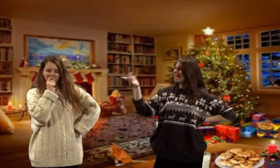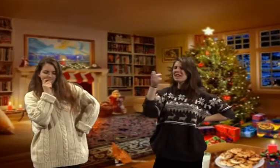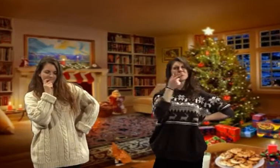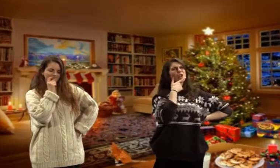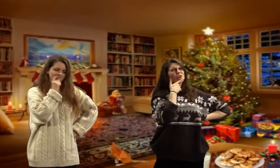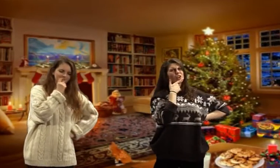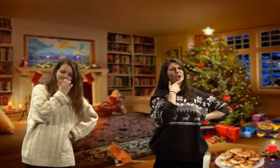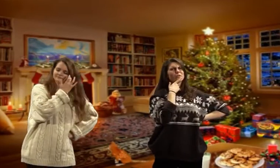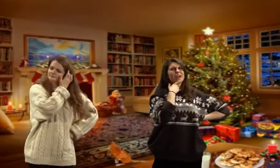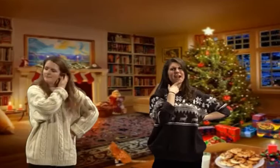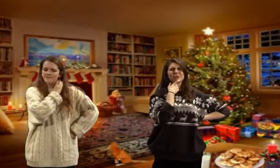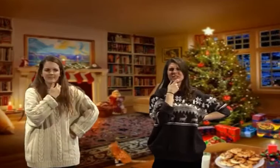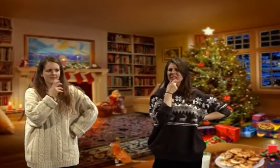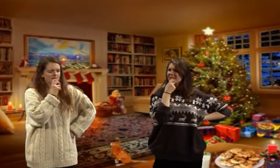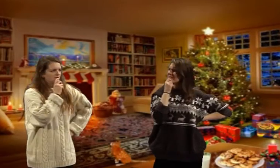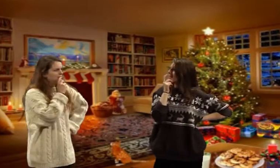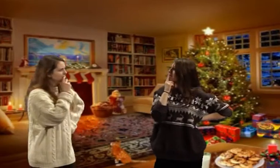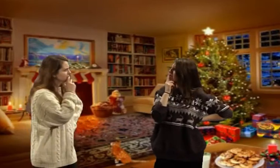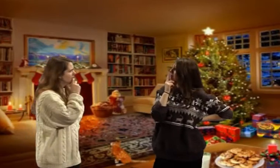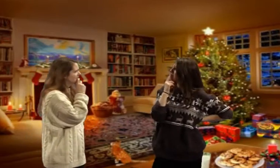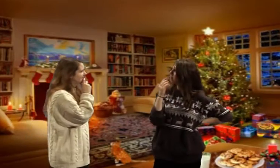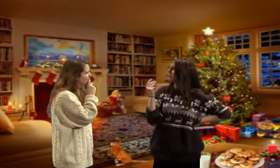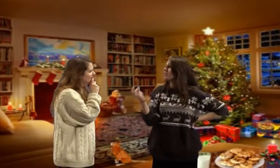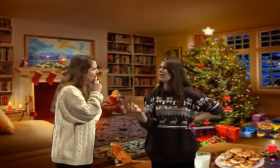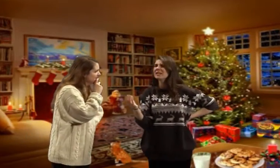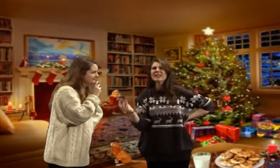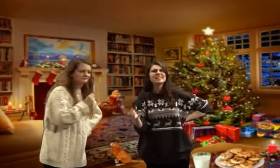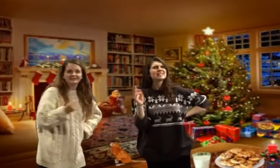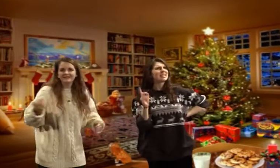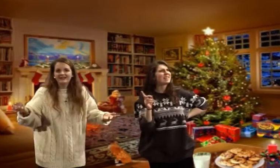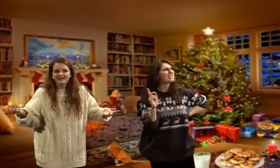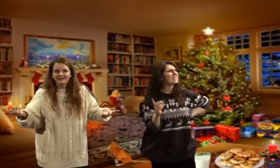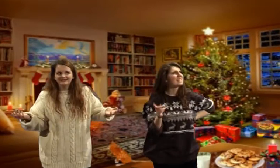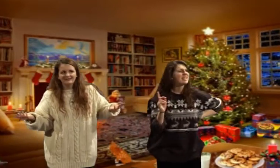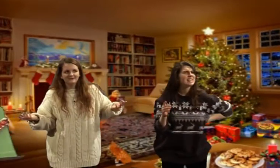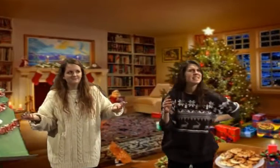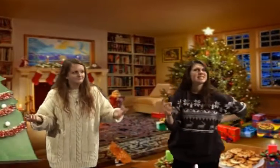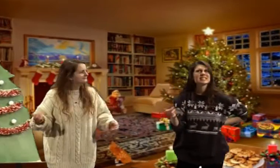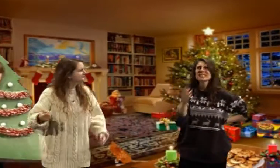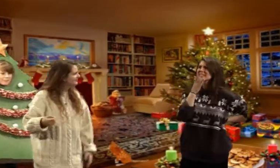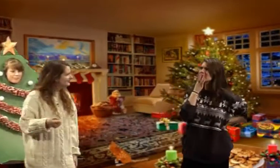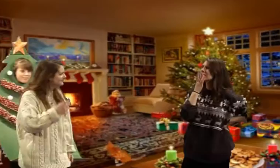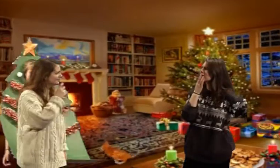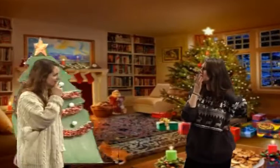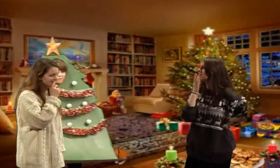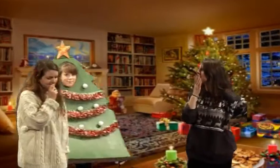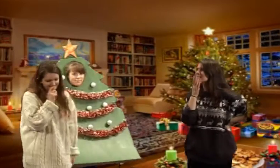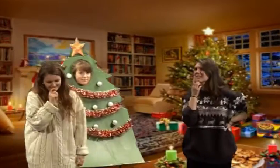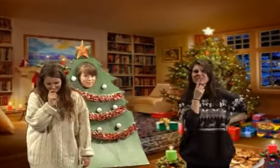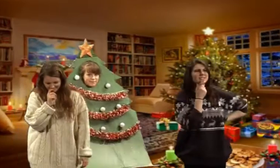rock around? Rocking around, da-da-da-da, da-da-da-da-da-da-da